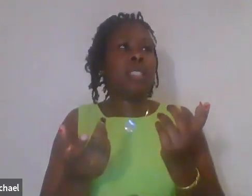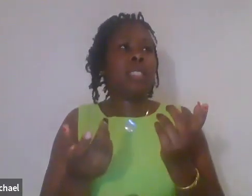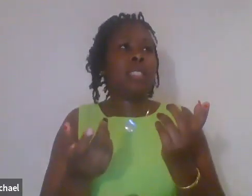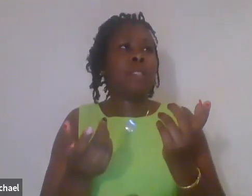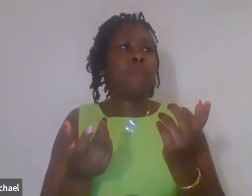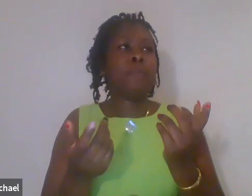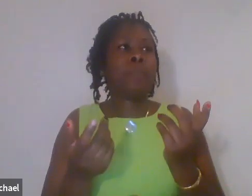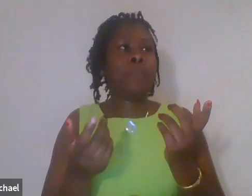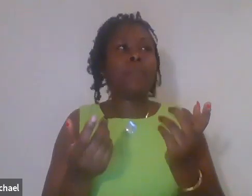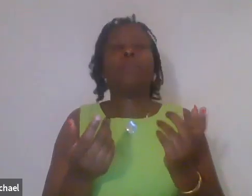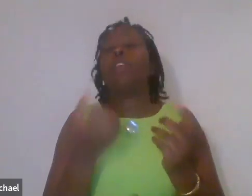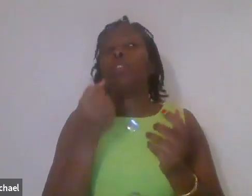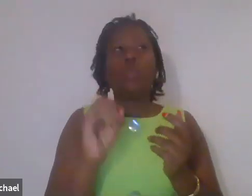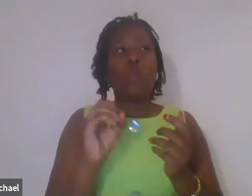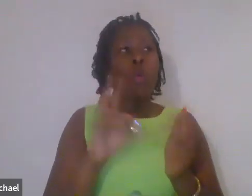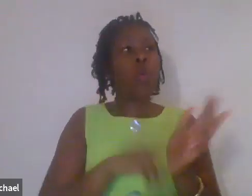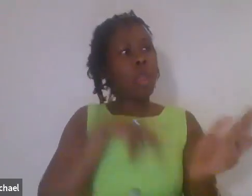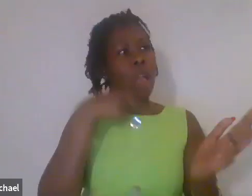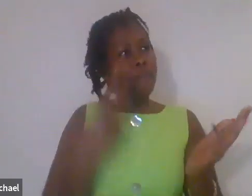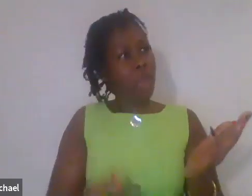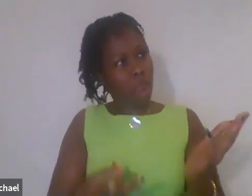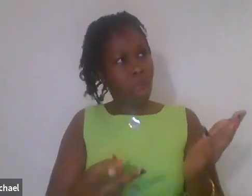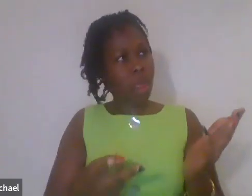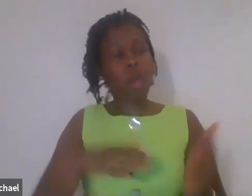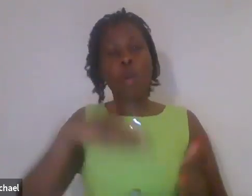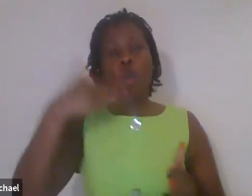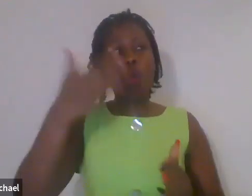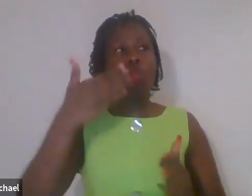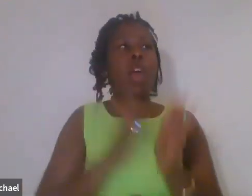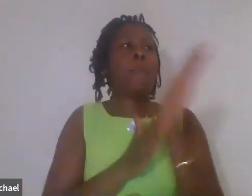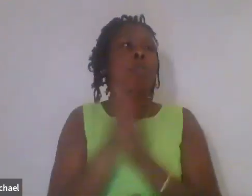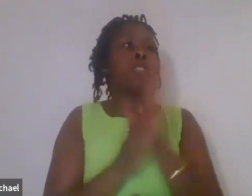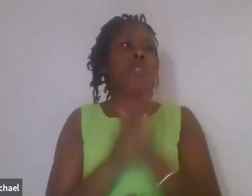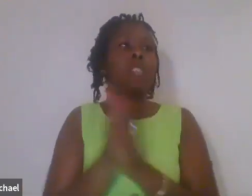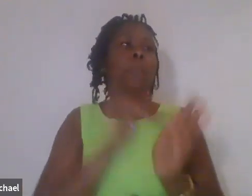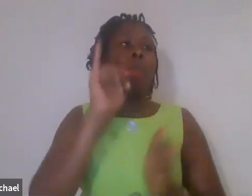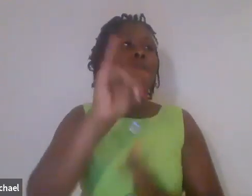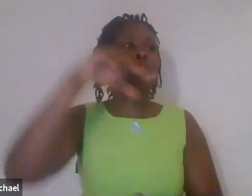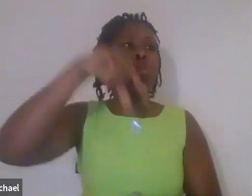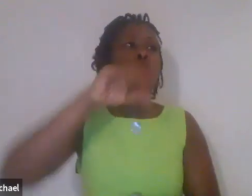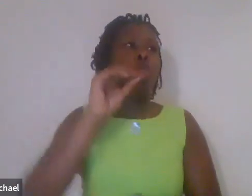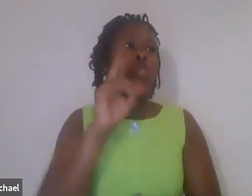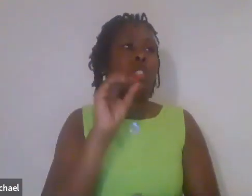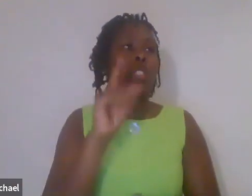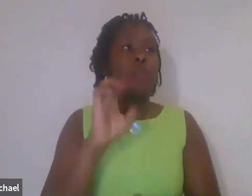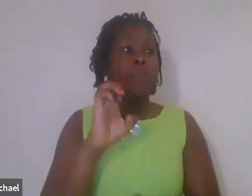Falling is a way of becoming successful. So when I fall, I'm motivated by that quote.